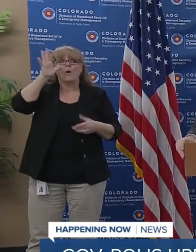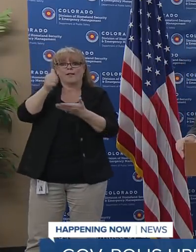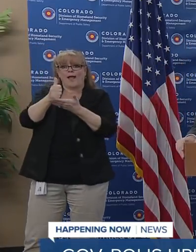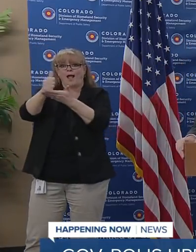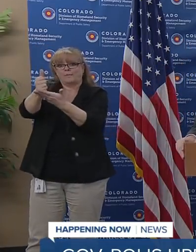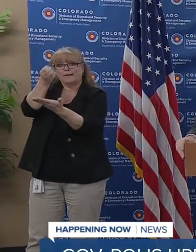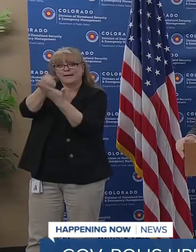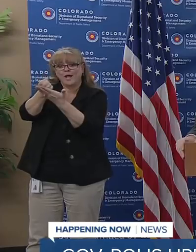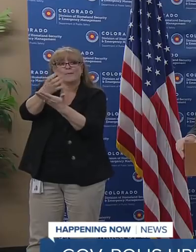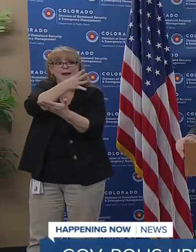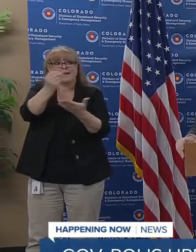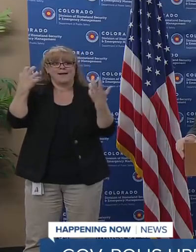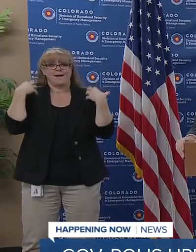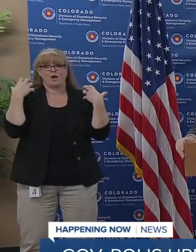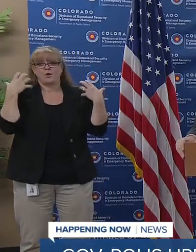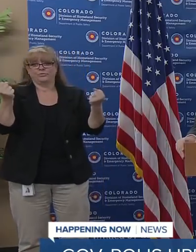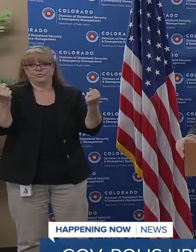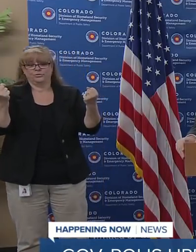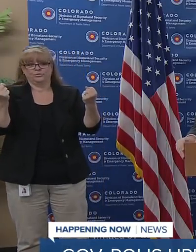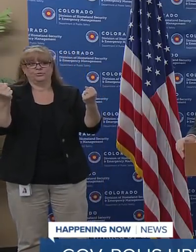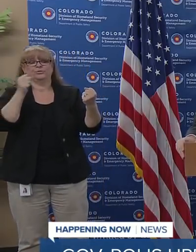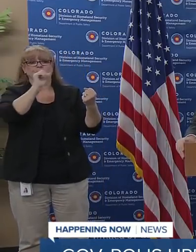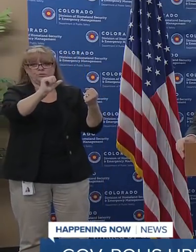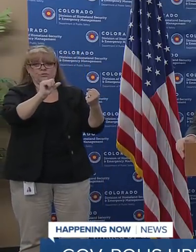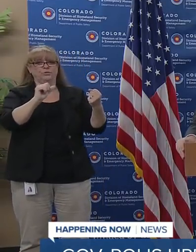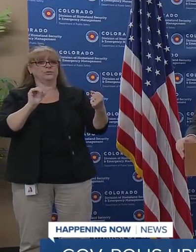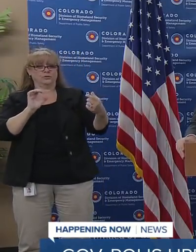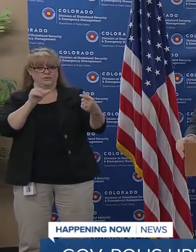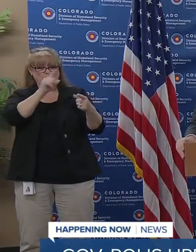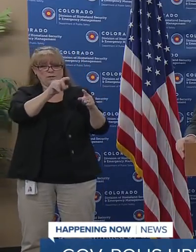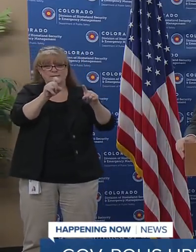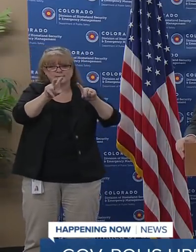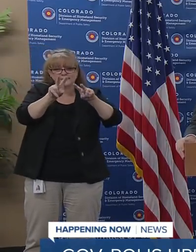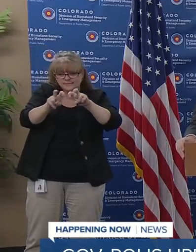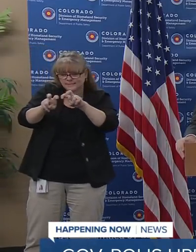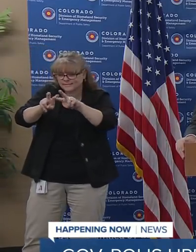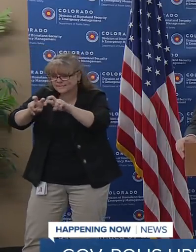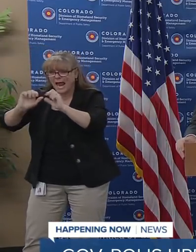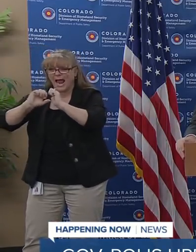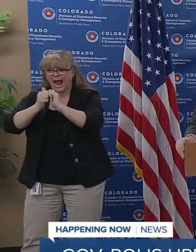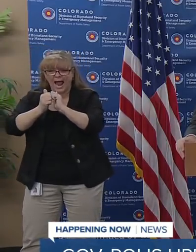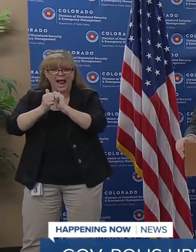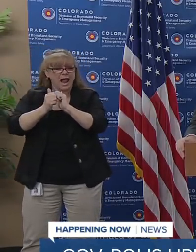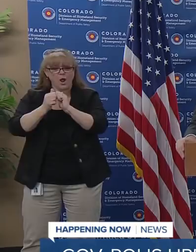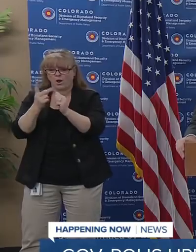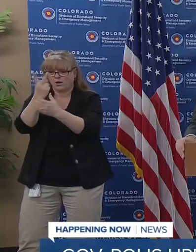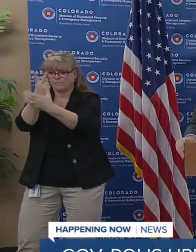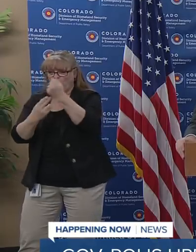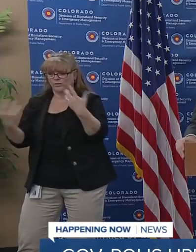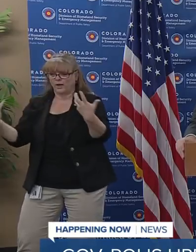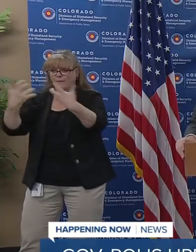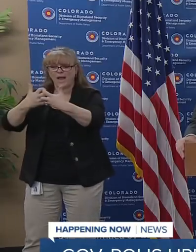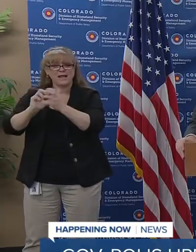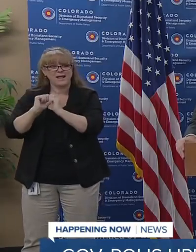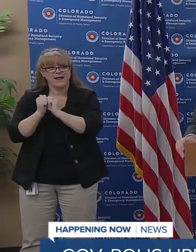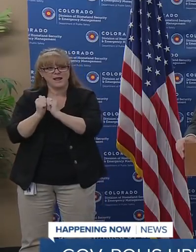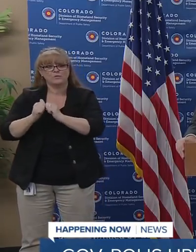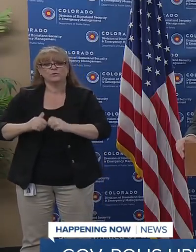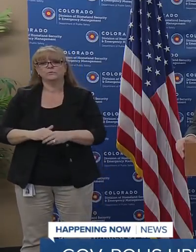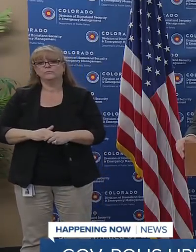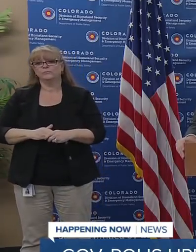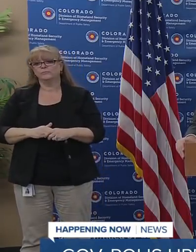can be consistent, and we're trying to do that in as thoughtful a way as possible. Today, I'm also announcing the extension of the period of time that